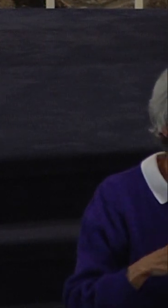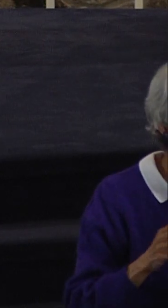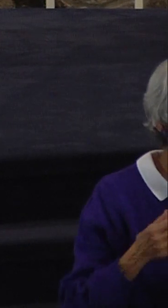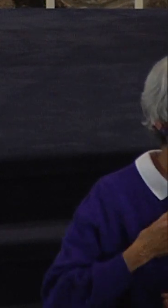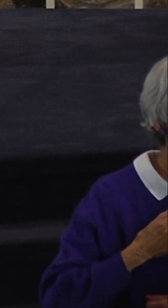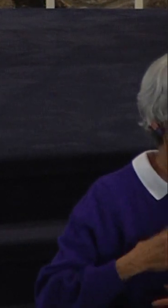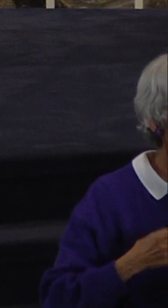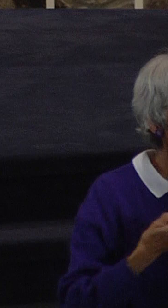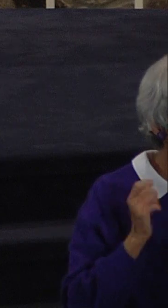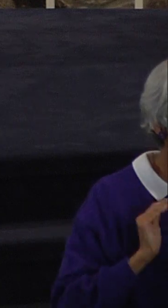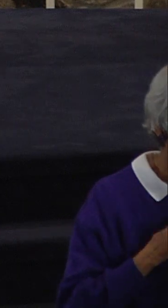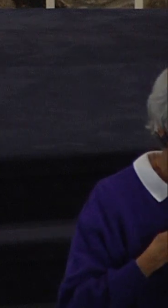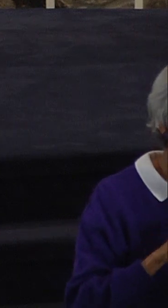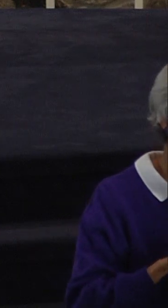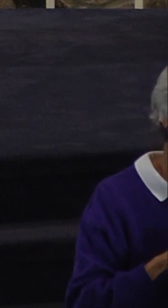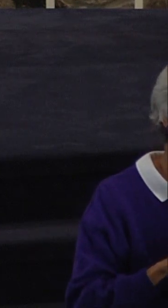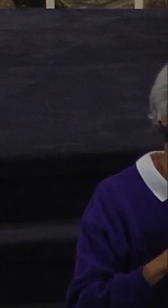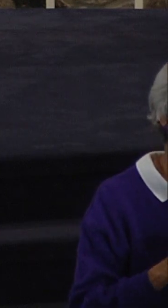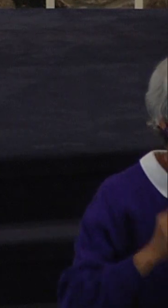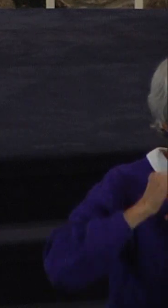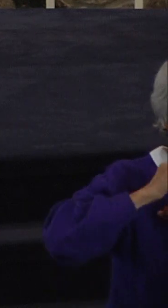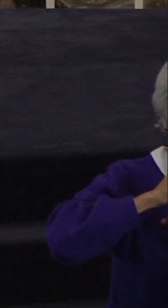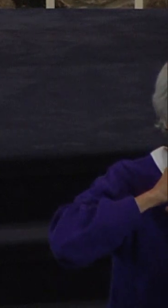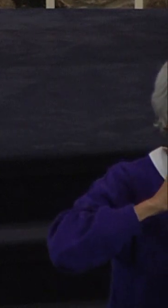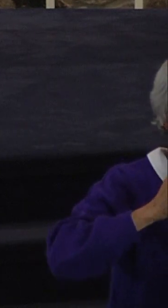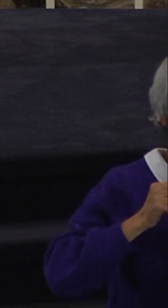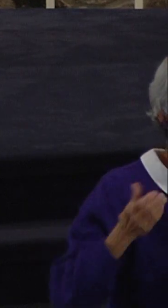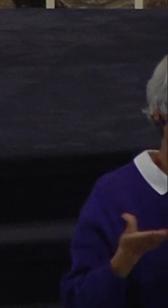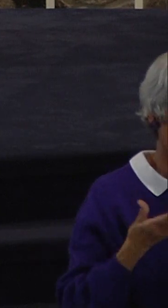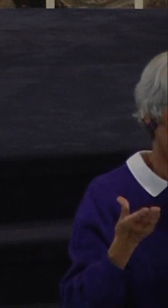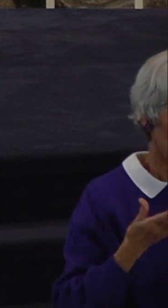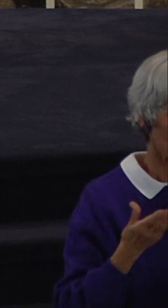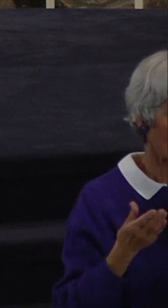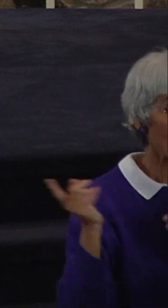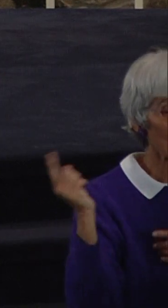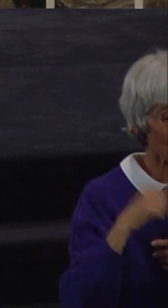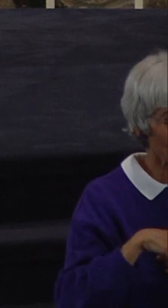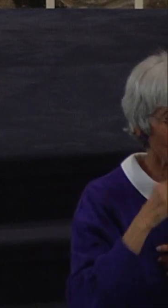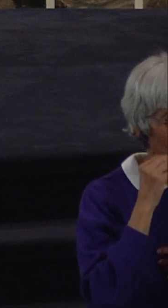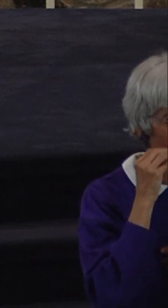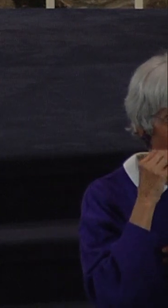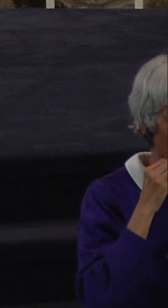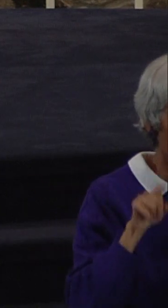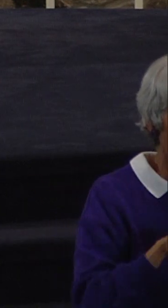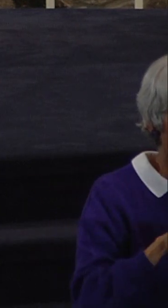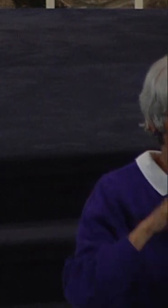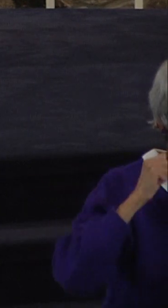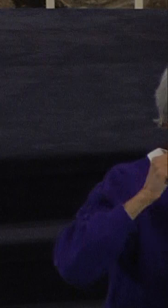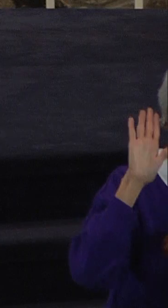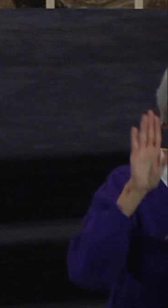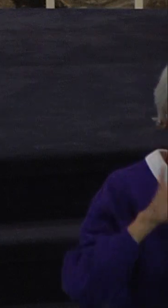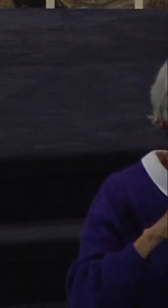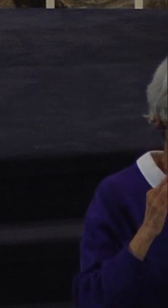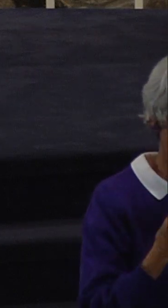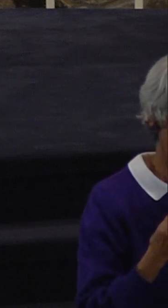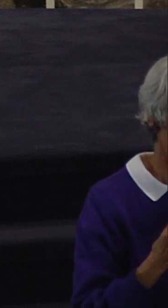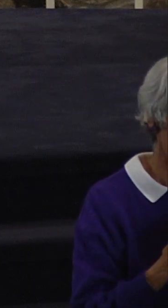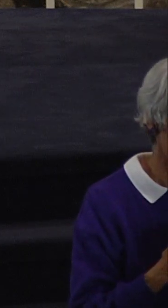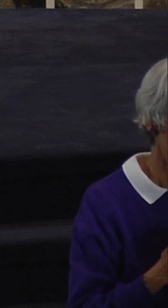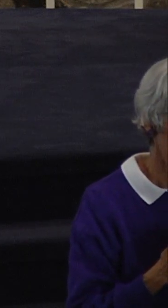body and in soul. Protect them as they serve and when they come home. Lord, in your mercy.